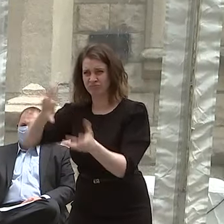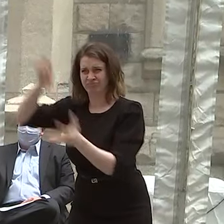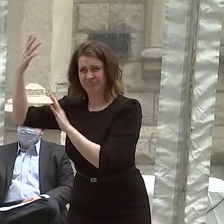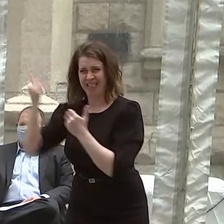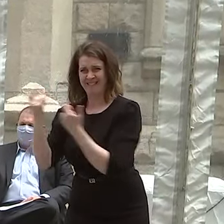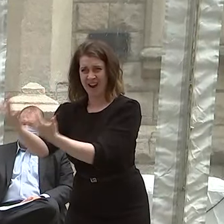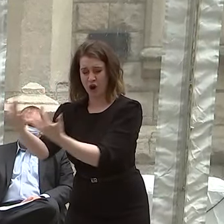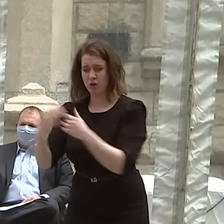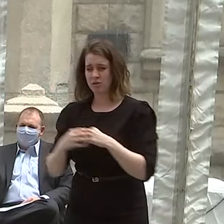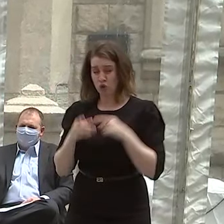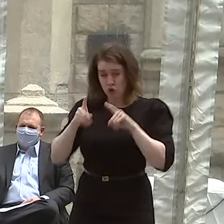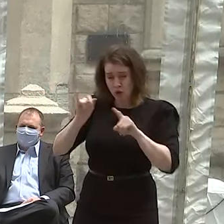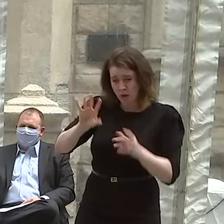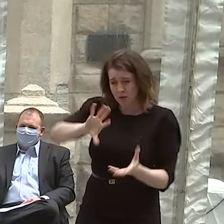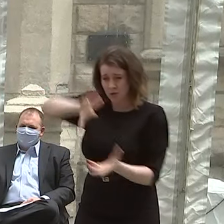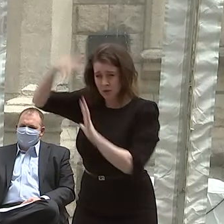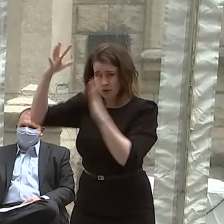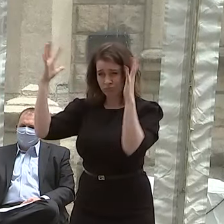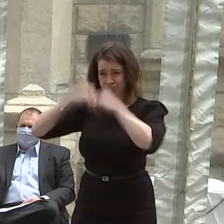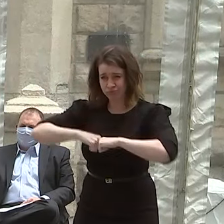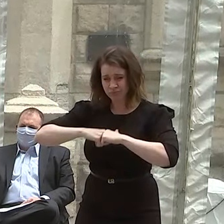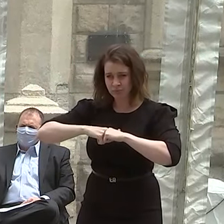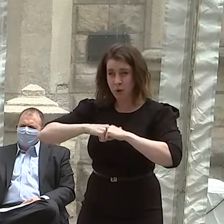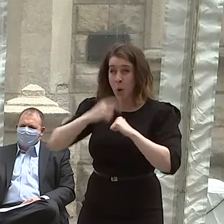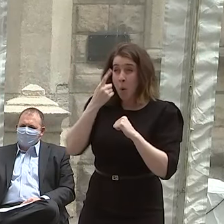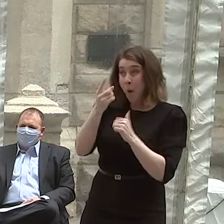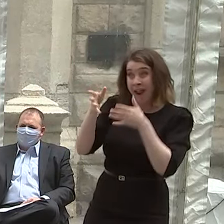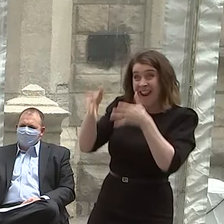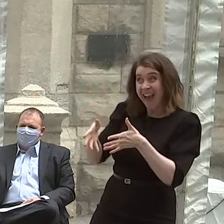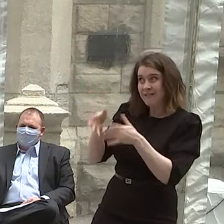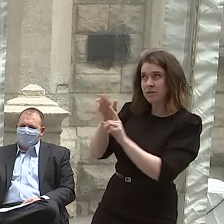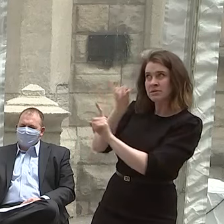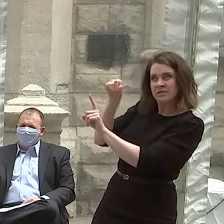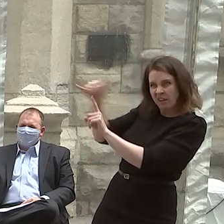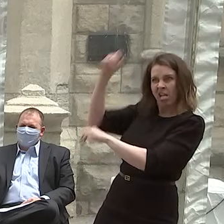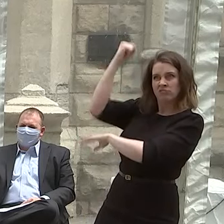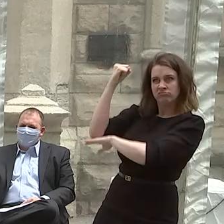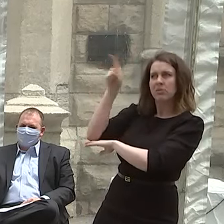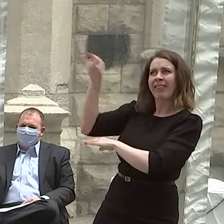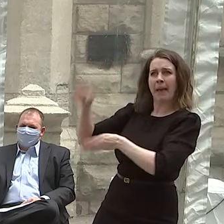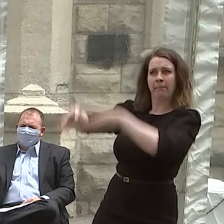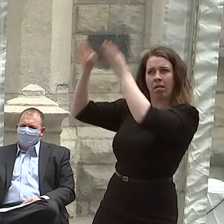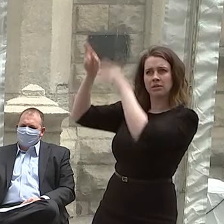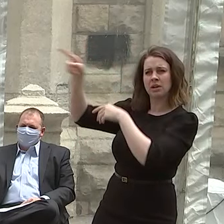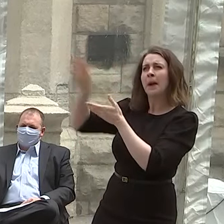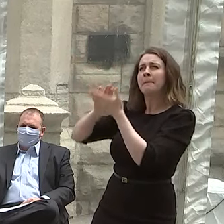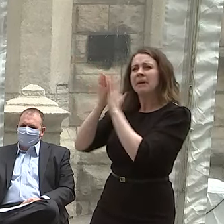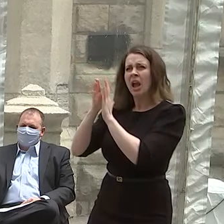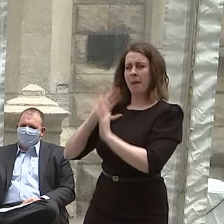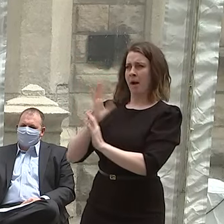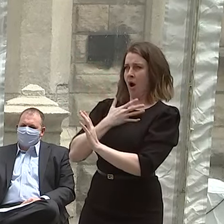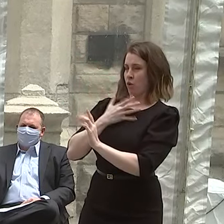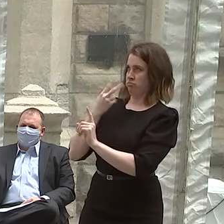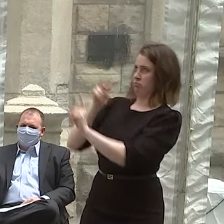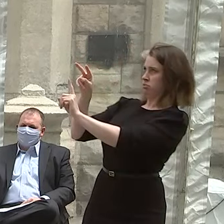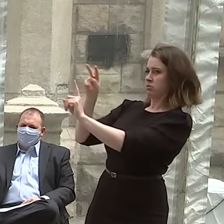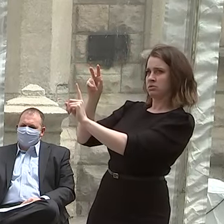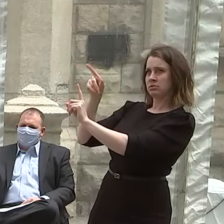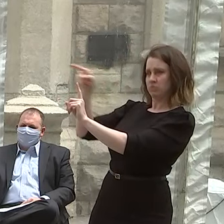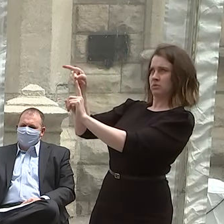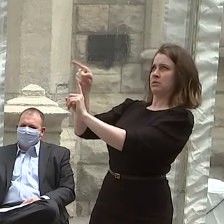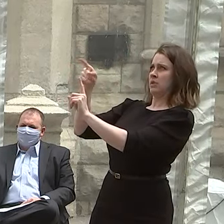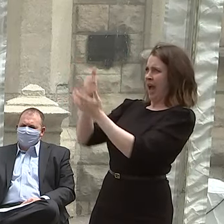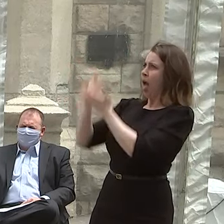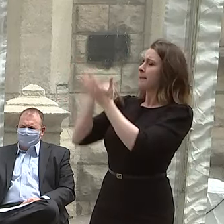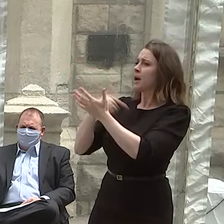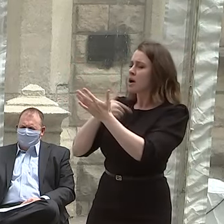Amidst that destruction, one of the few things that remained was this building, becoming the landmark from which we embark on a new